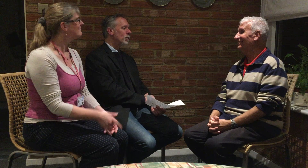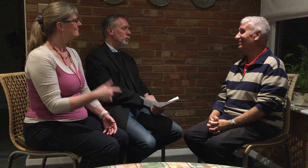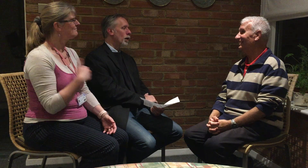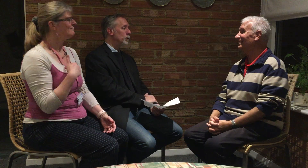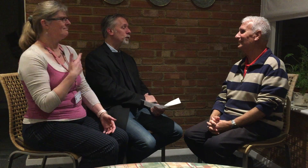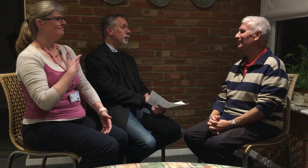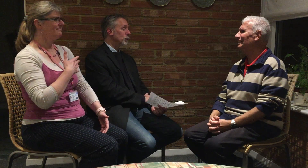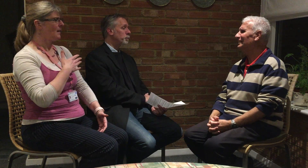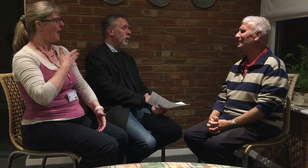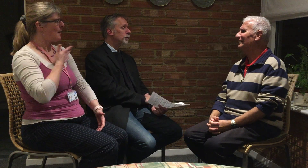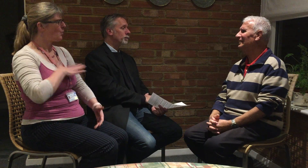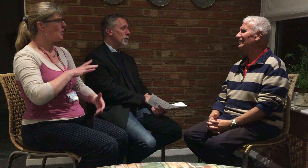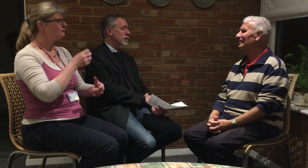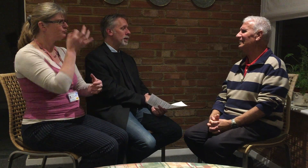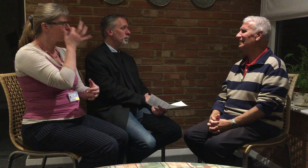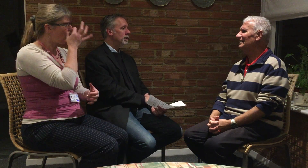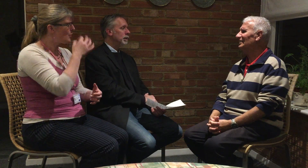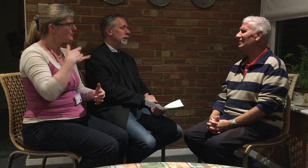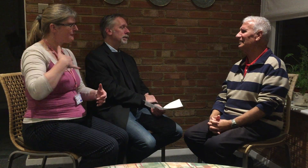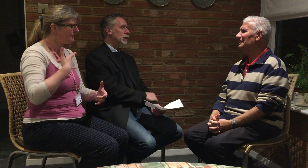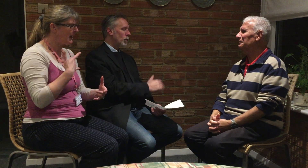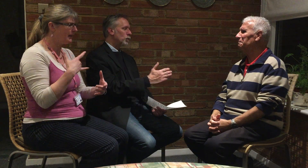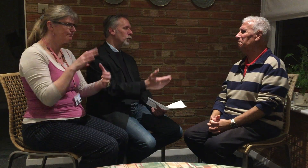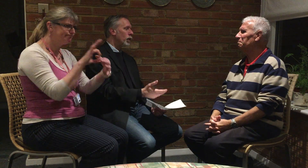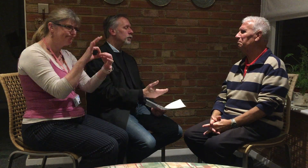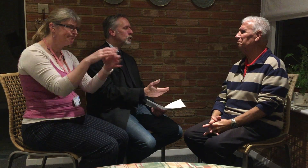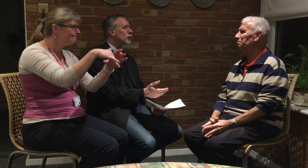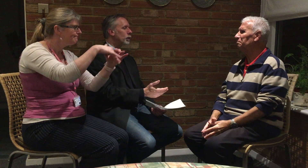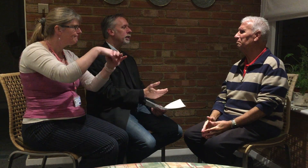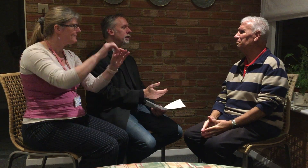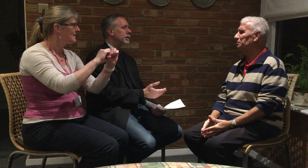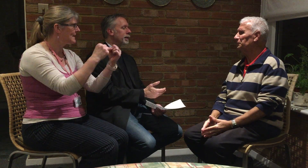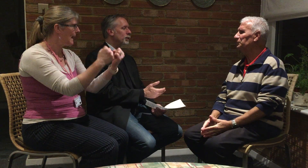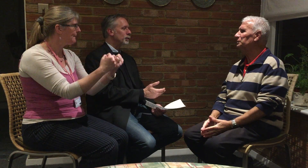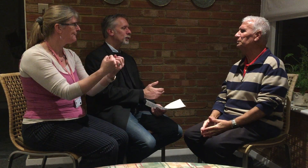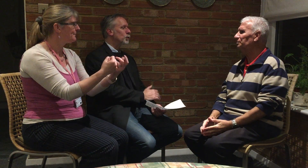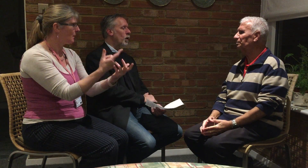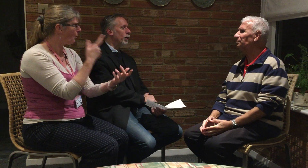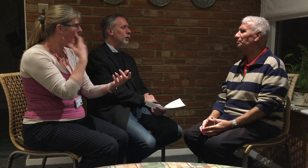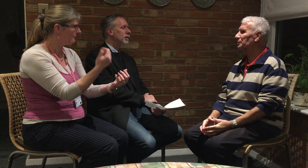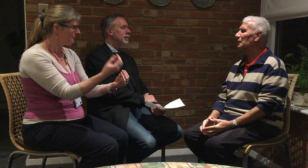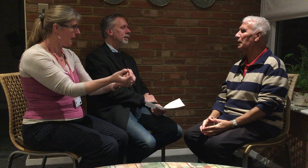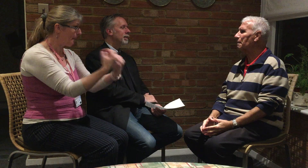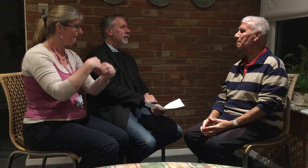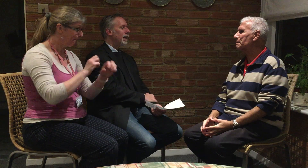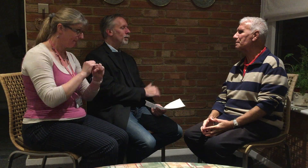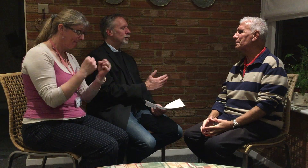that Rose feels part of the team, so I'd want her to join in these sessions as well. And